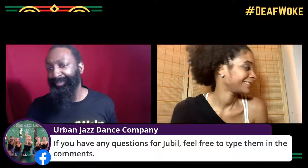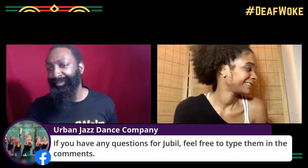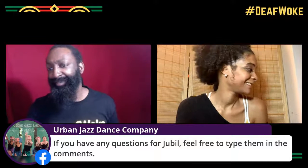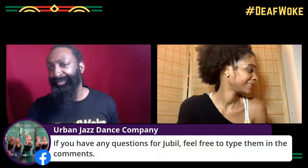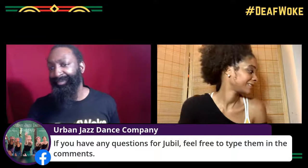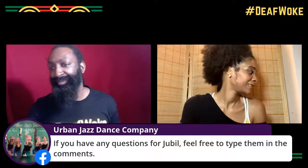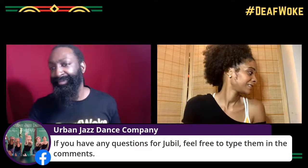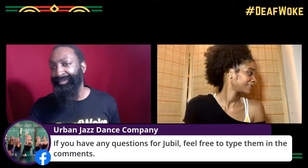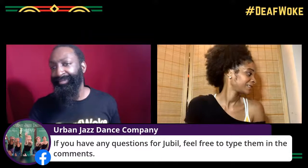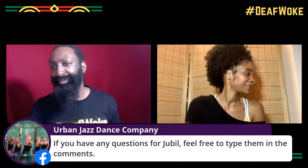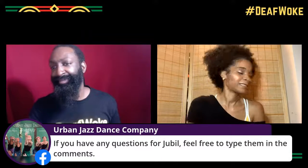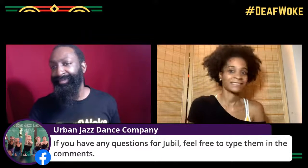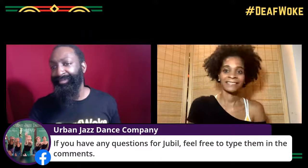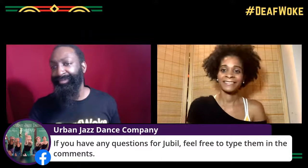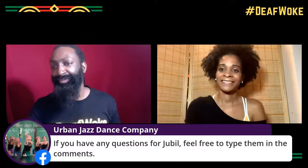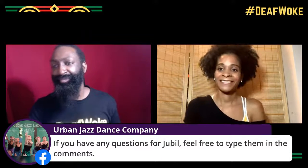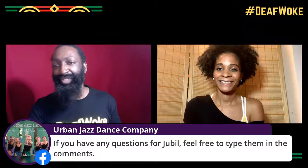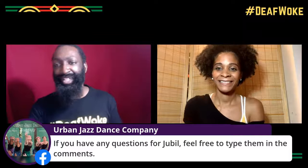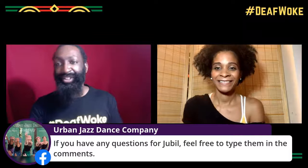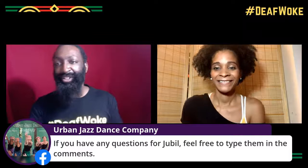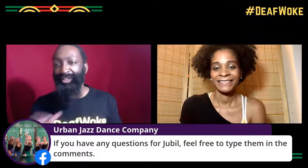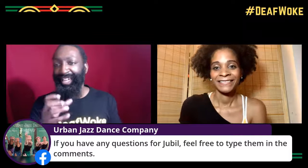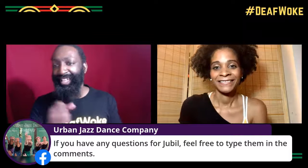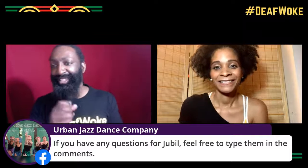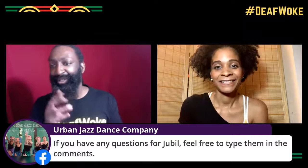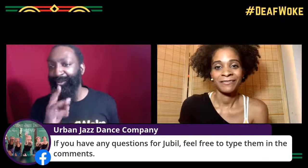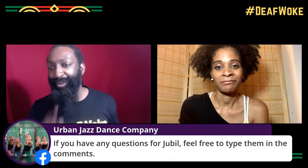So I'm looking at the questions.